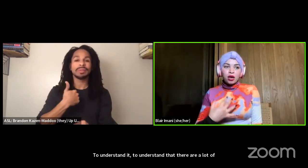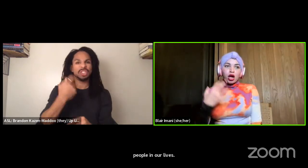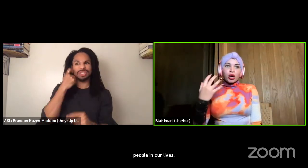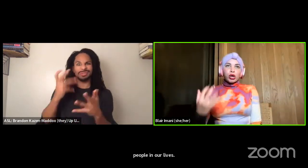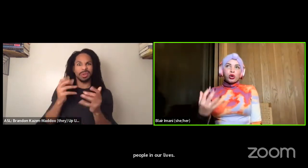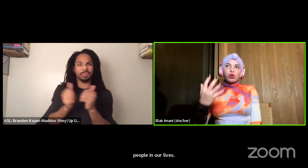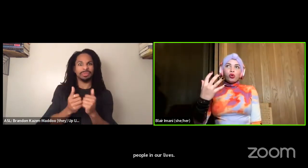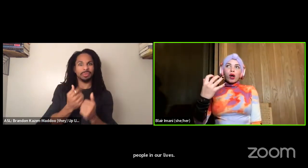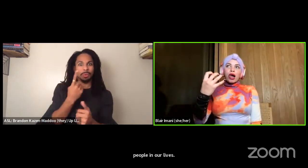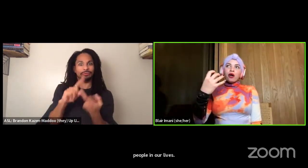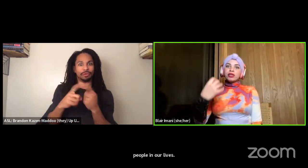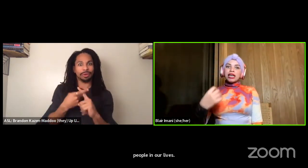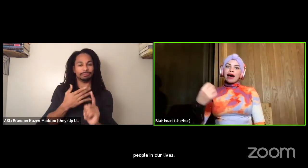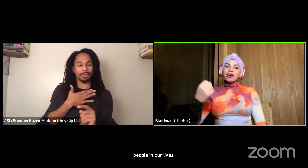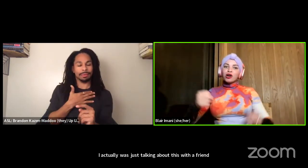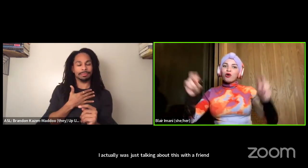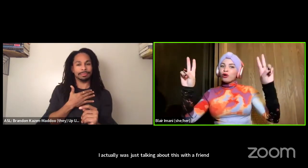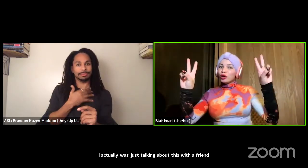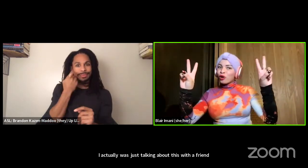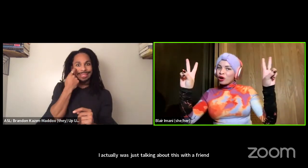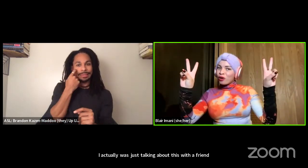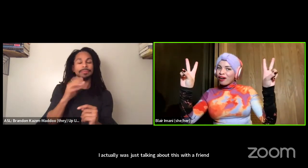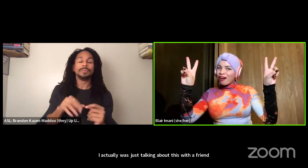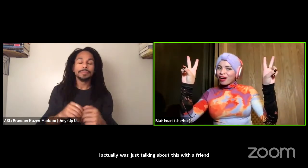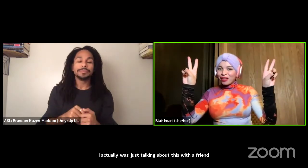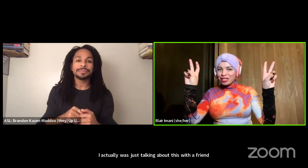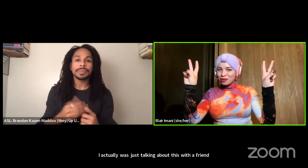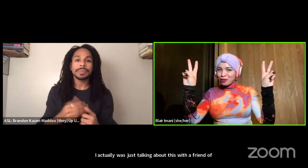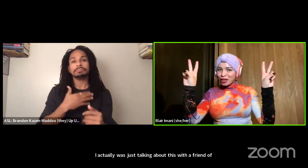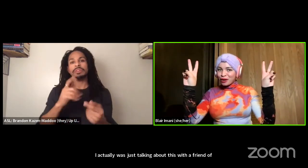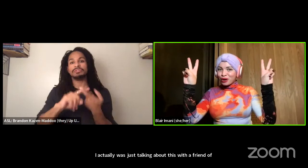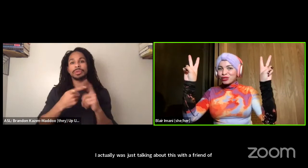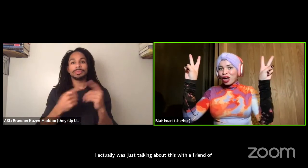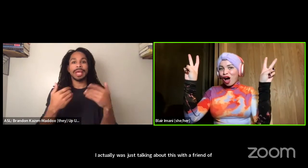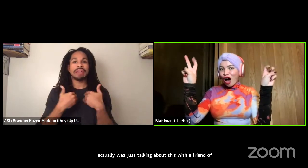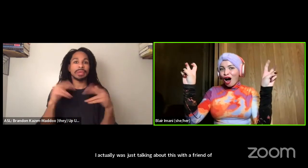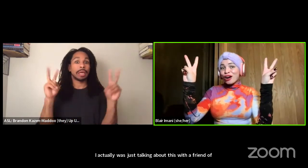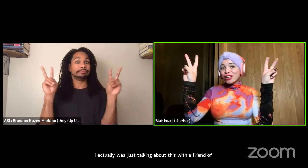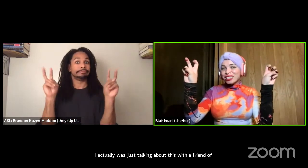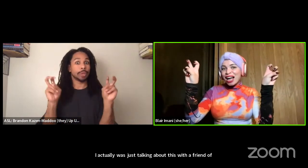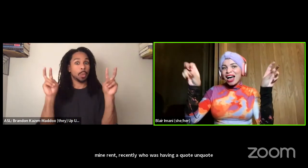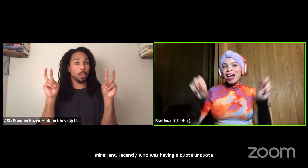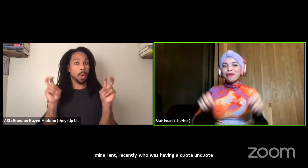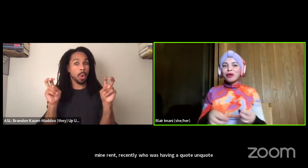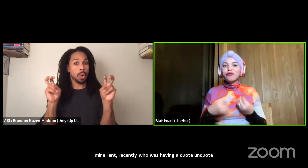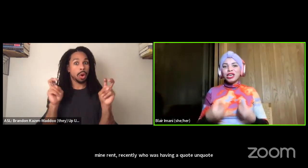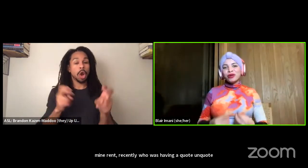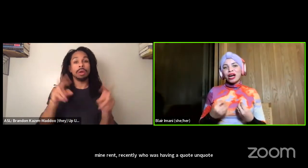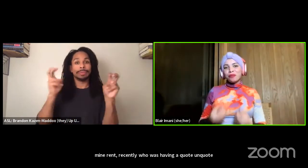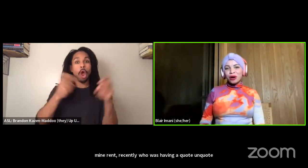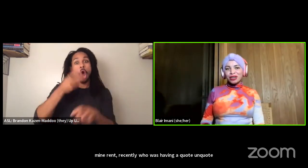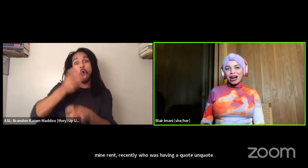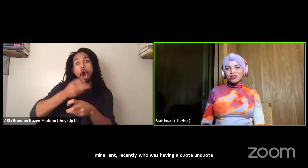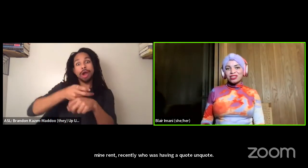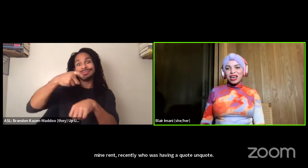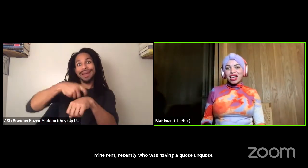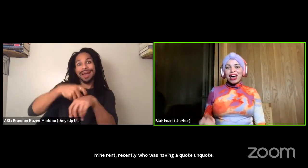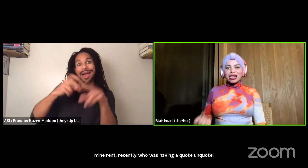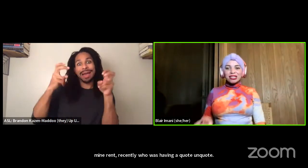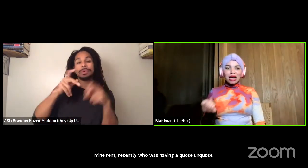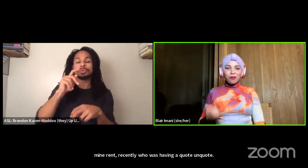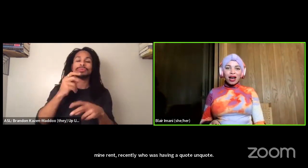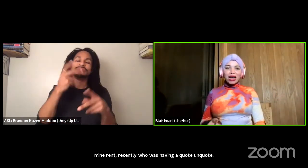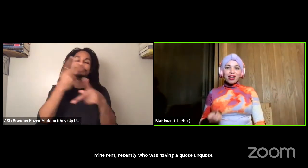recently who was having a quote unquote, and this is me with air quotes, hard time figuring out